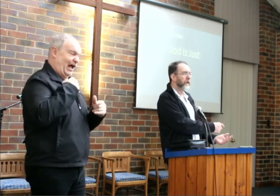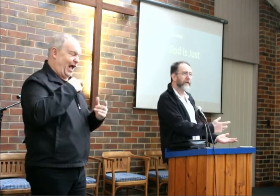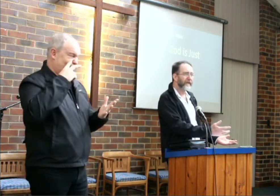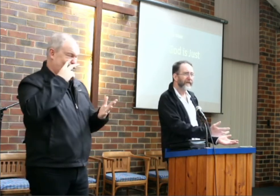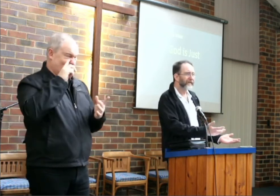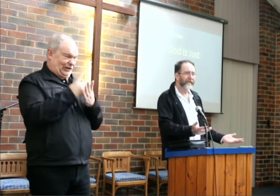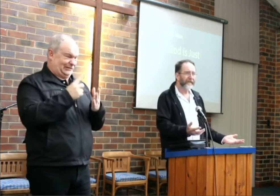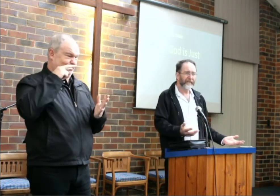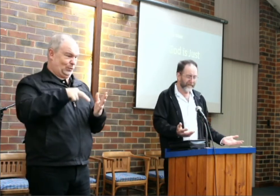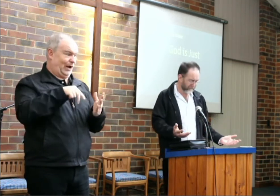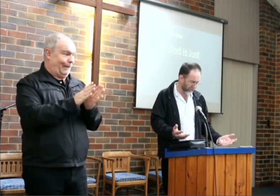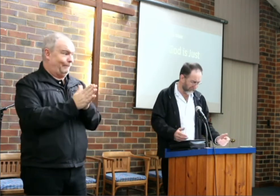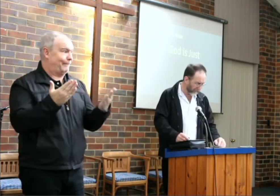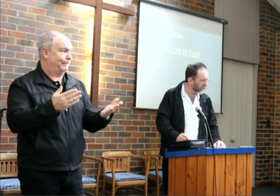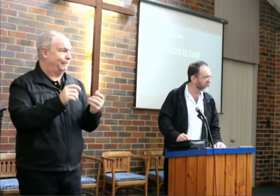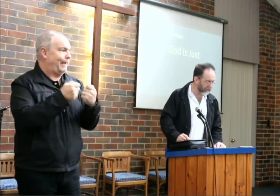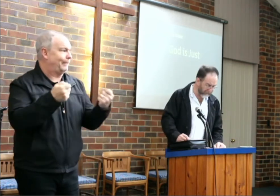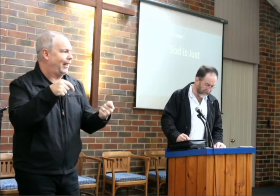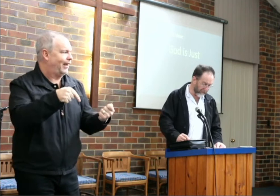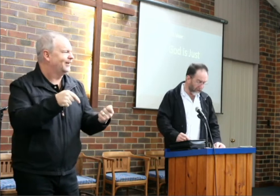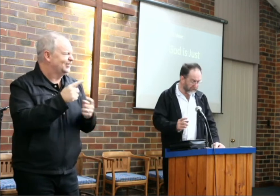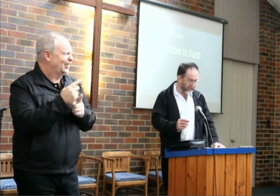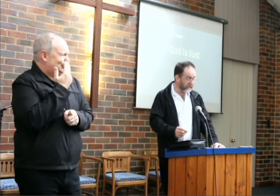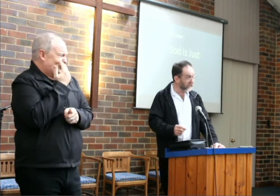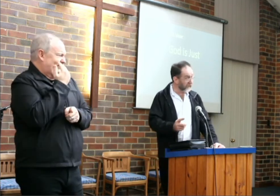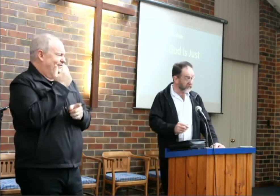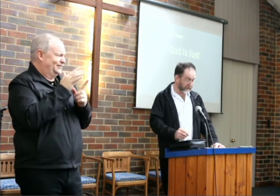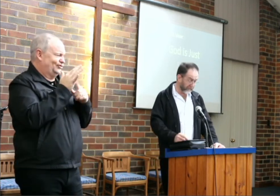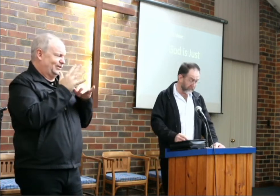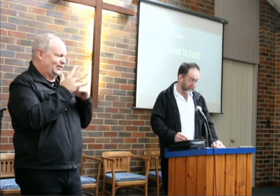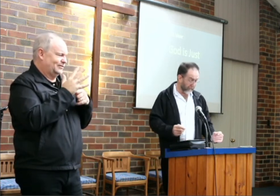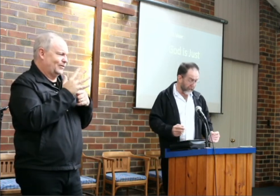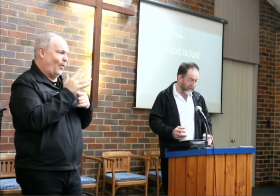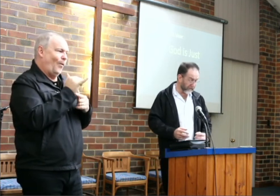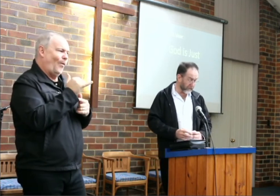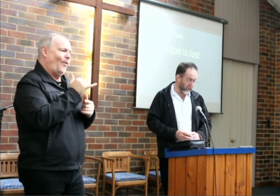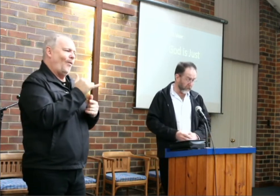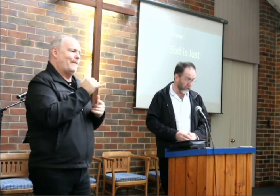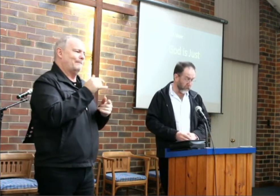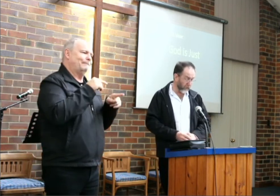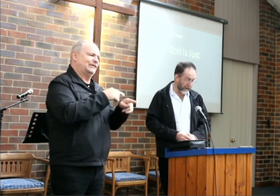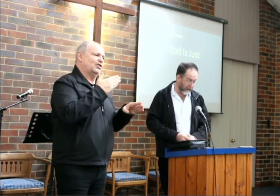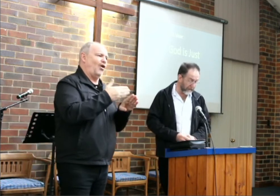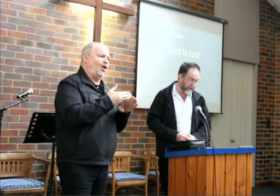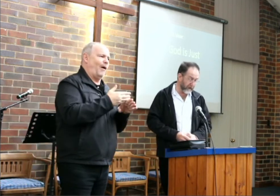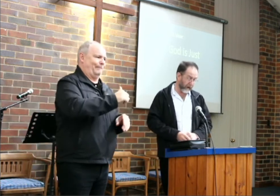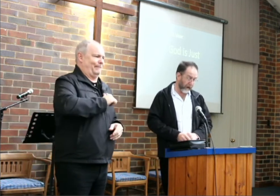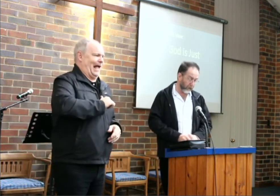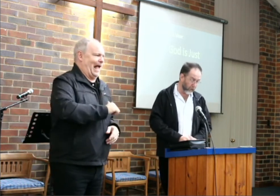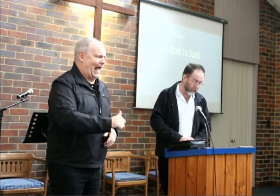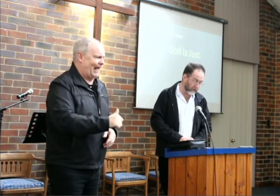paper. Probably not, no. Or is it the adjective, based on or